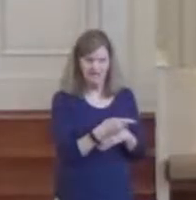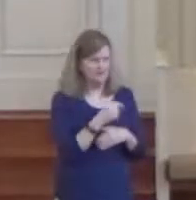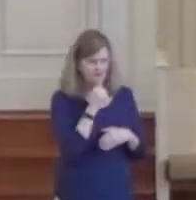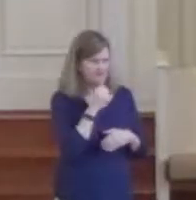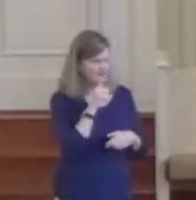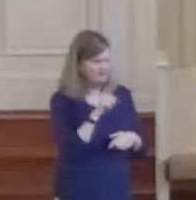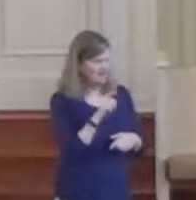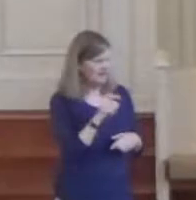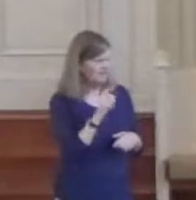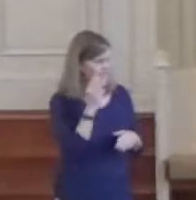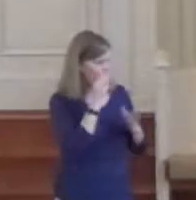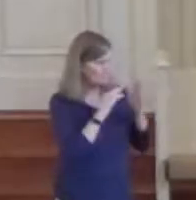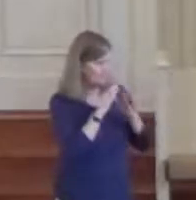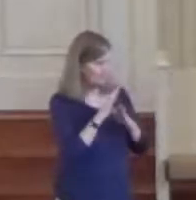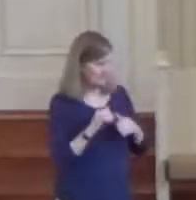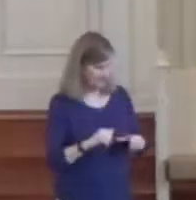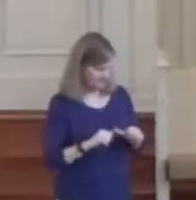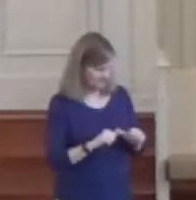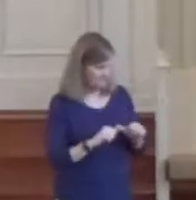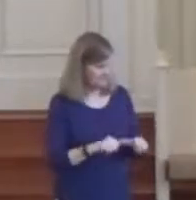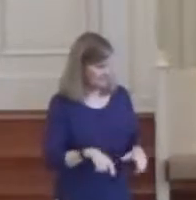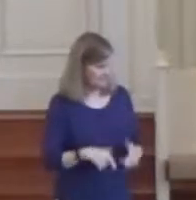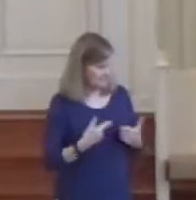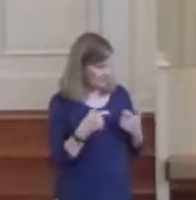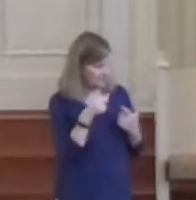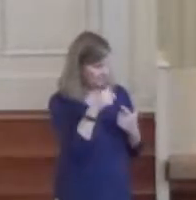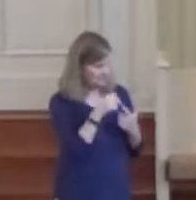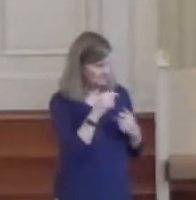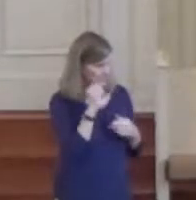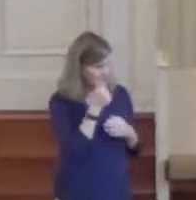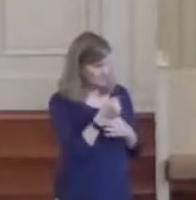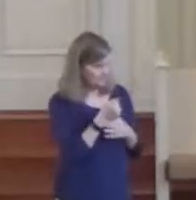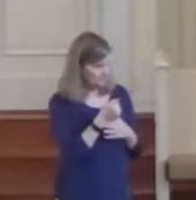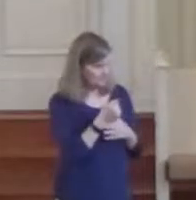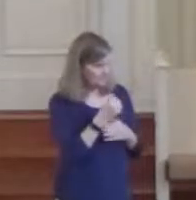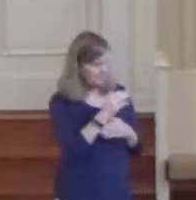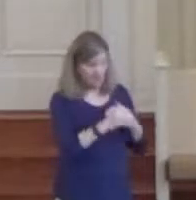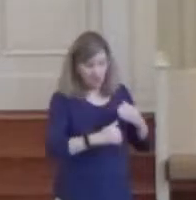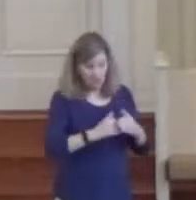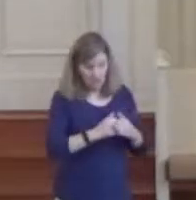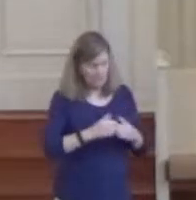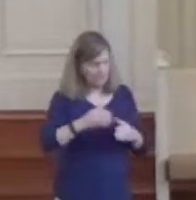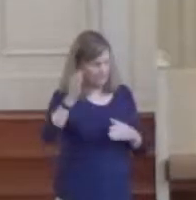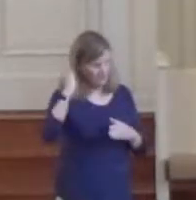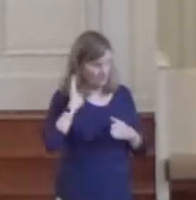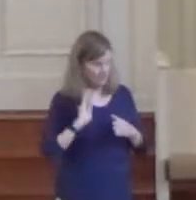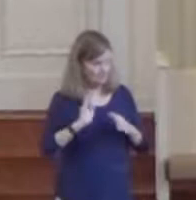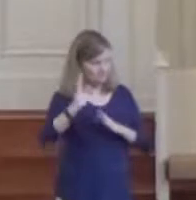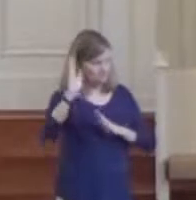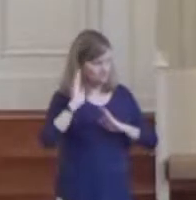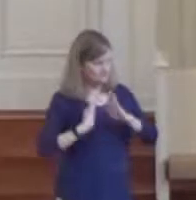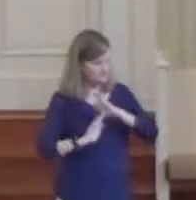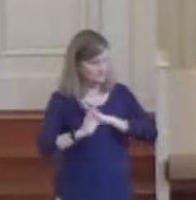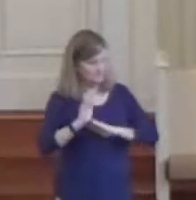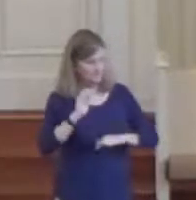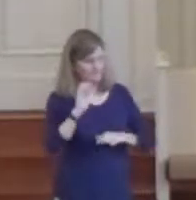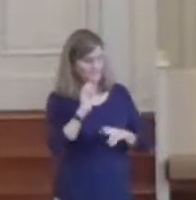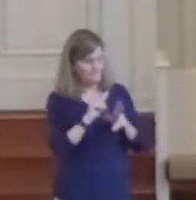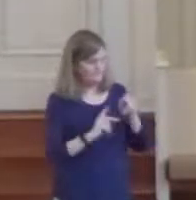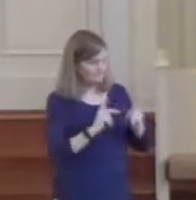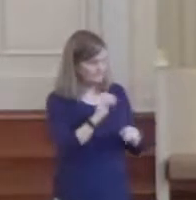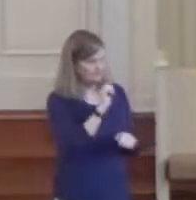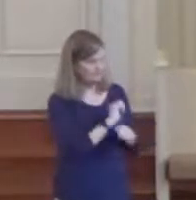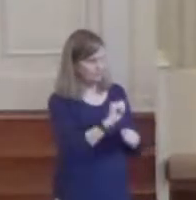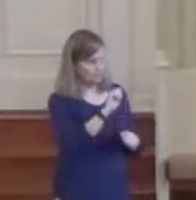can literally stay alive until tomorrow. Because all of our ancestors, for generation after generation, have been working